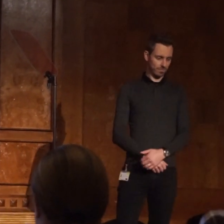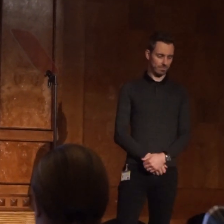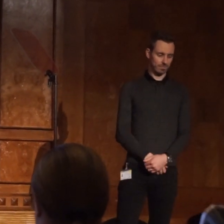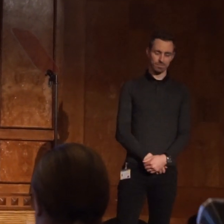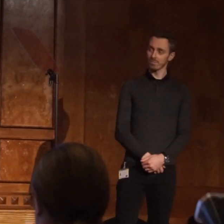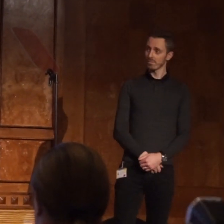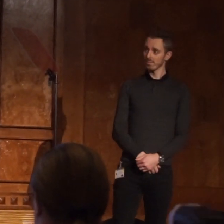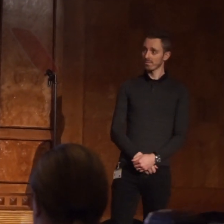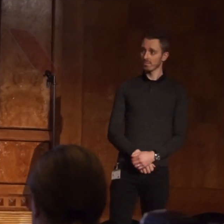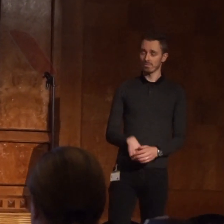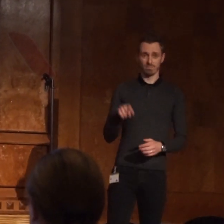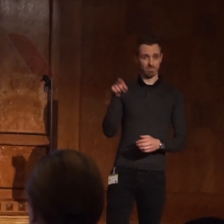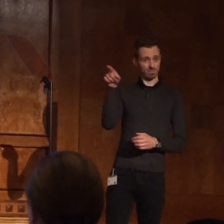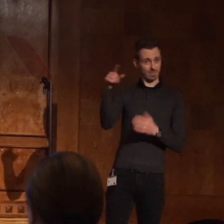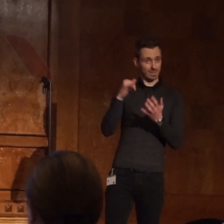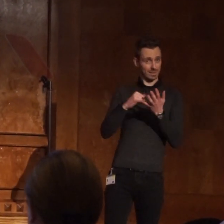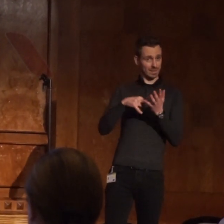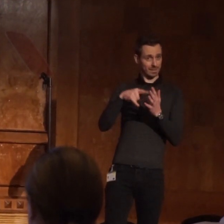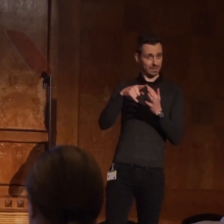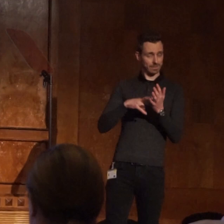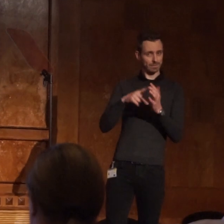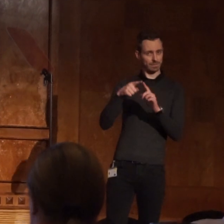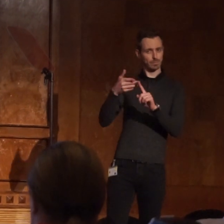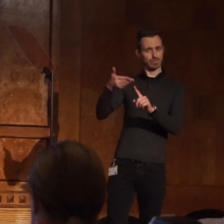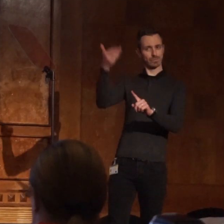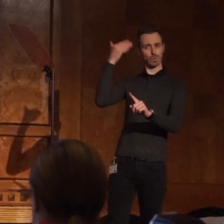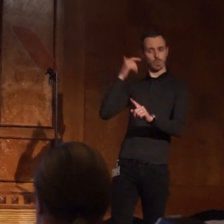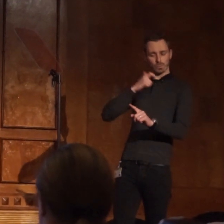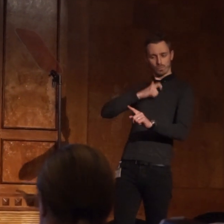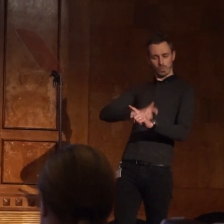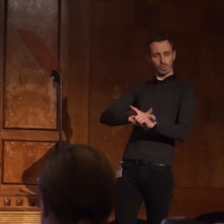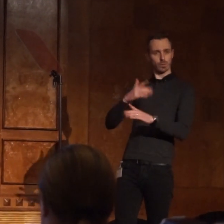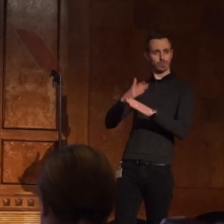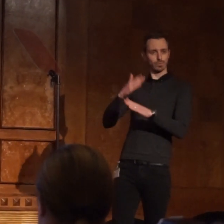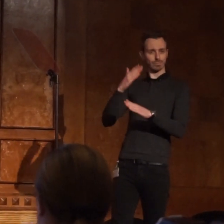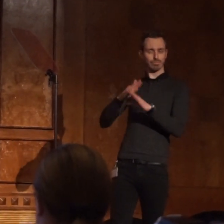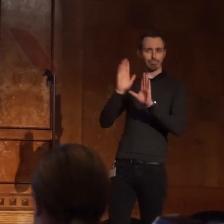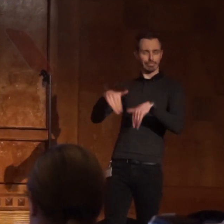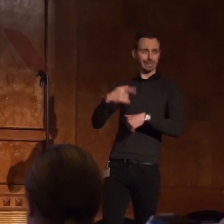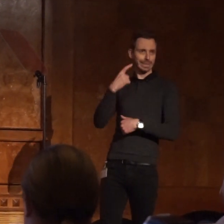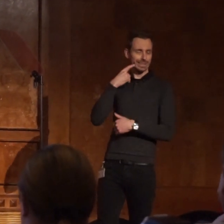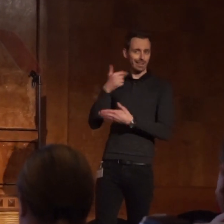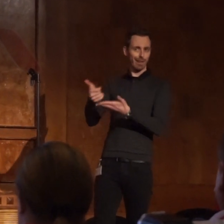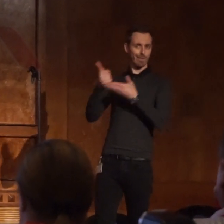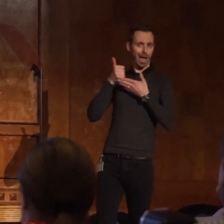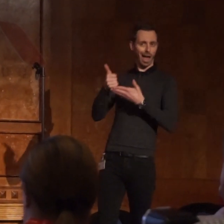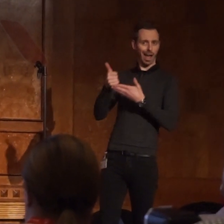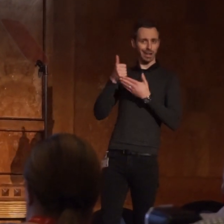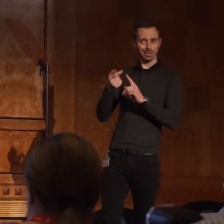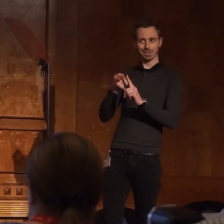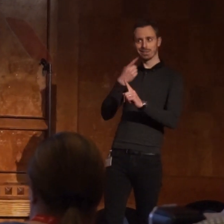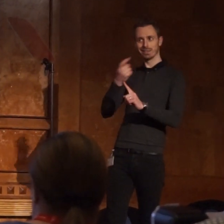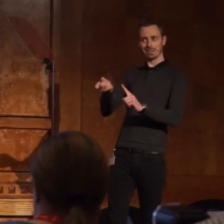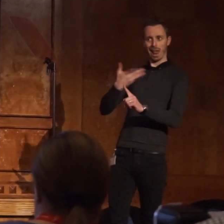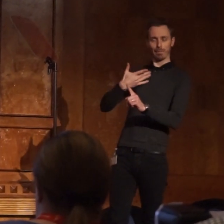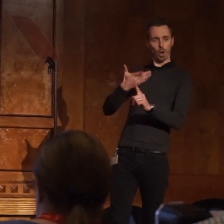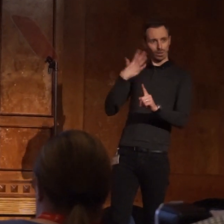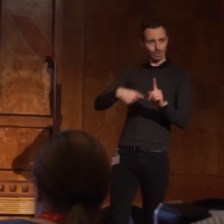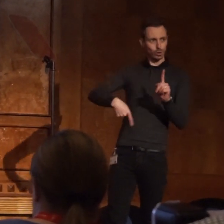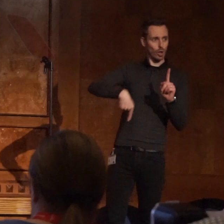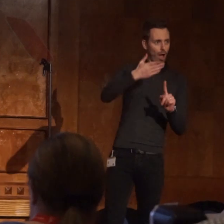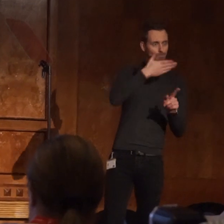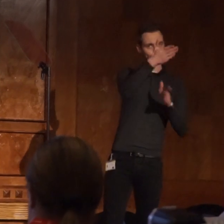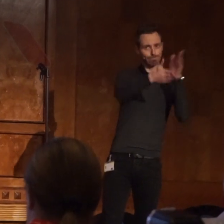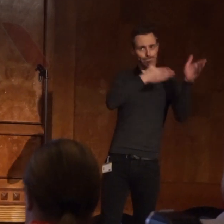And that job that Steve did, which is, I'm sure, the easiest job in the world in advising me and telling me to get somewhere where I'm supposed to be and where I have not